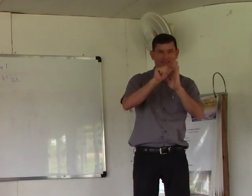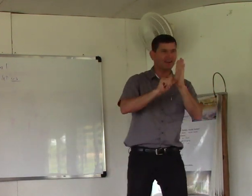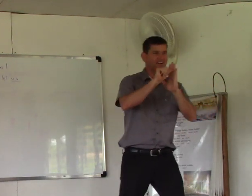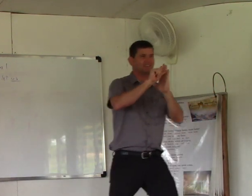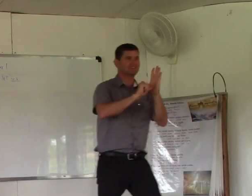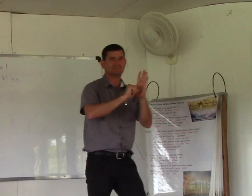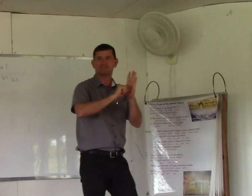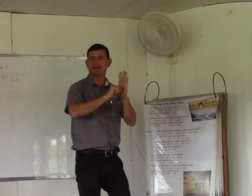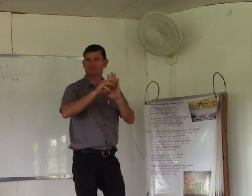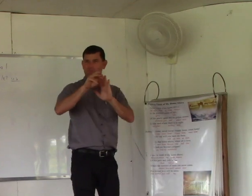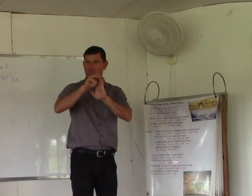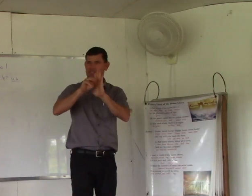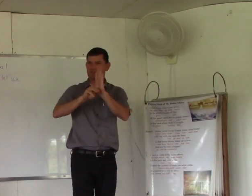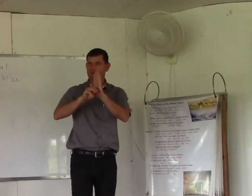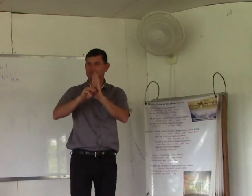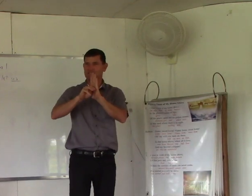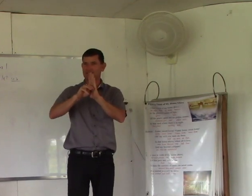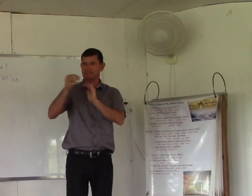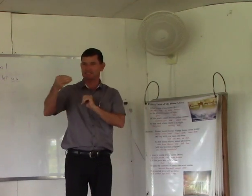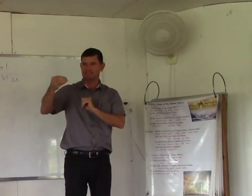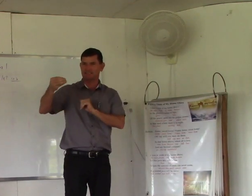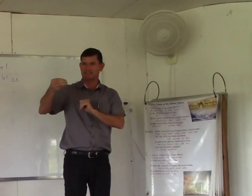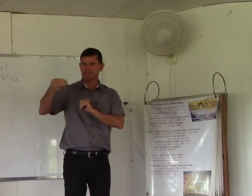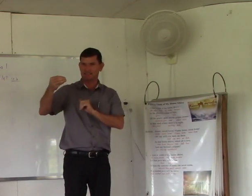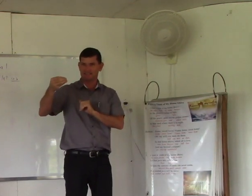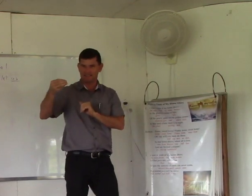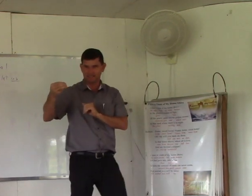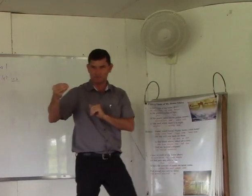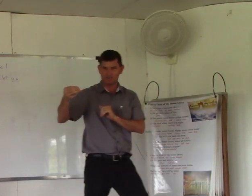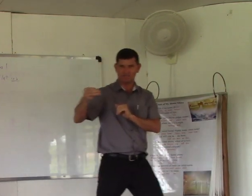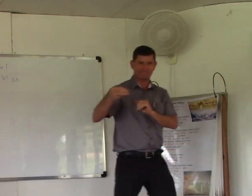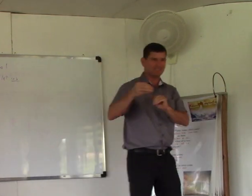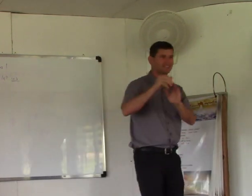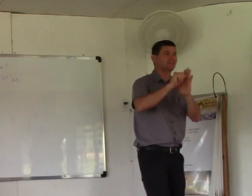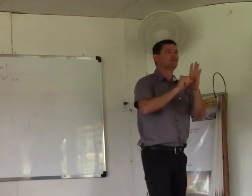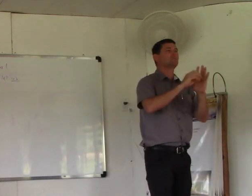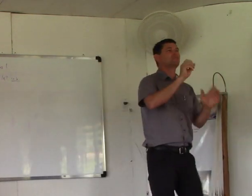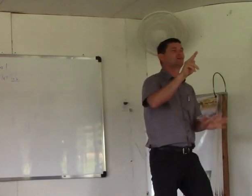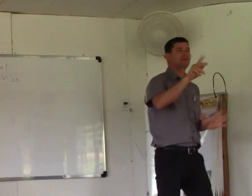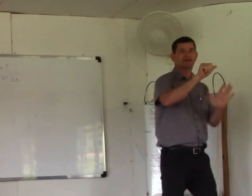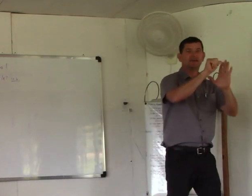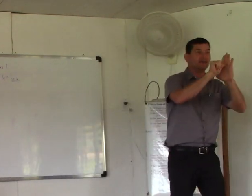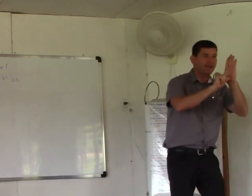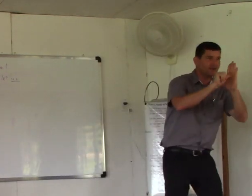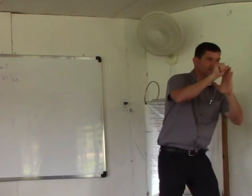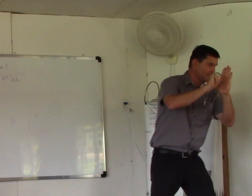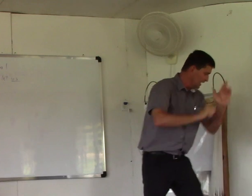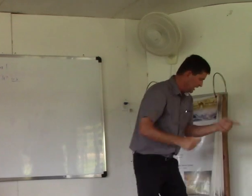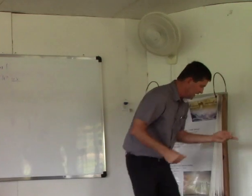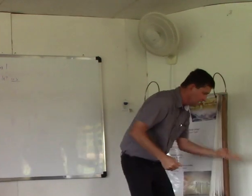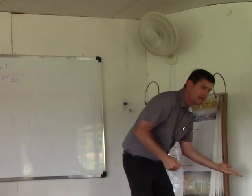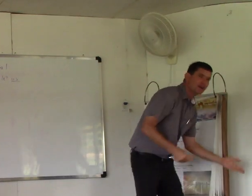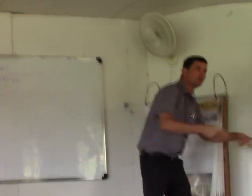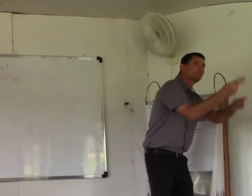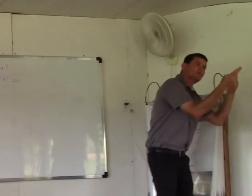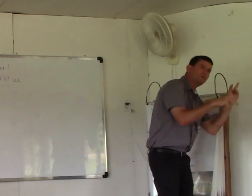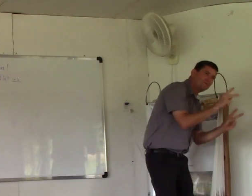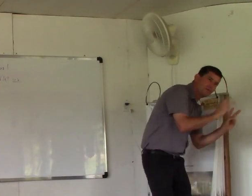Aaron, as Moses in Moses, that's Moses. Okay, Aaron, here with the people,